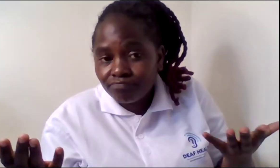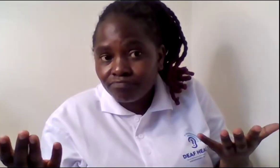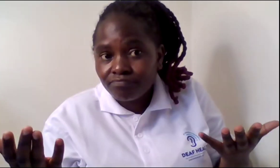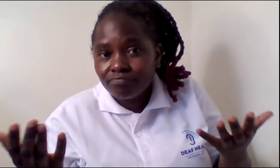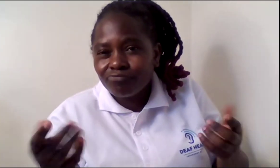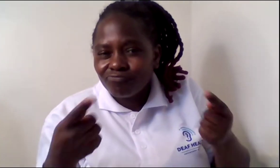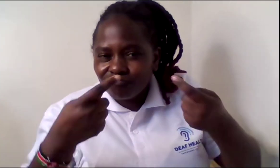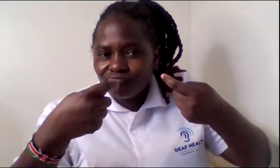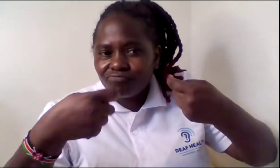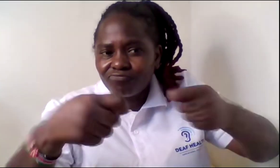less